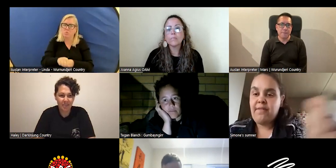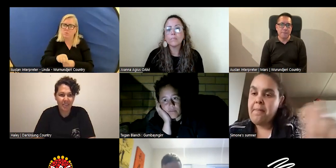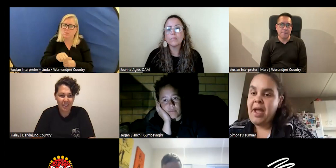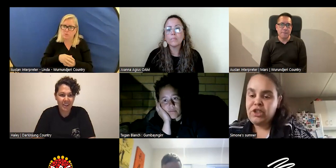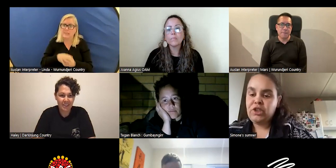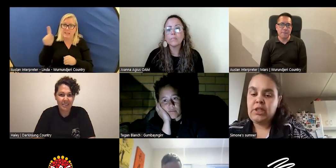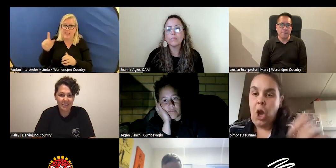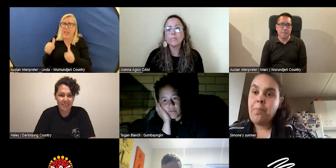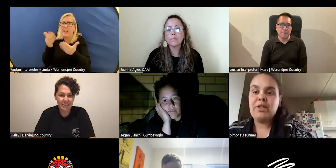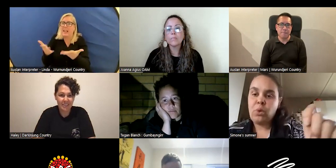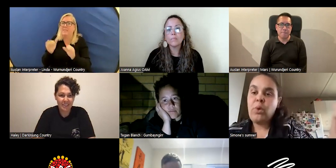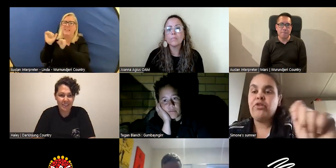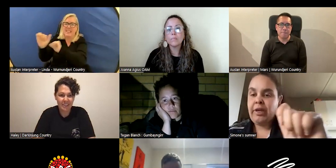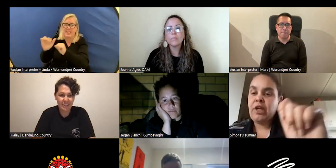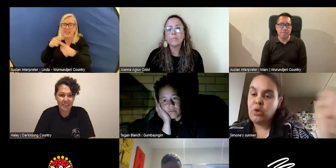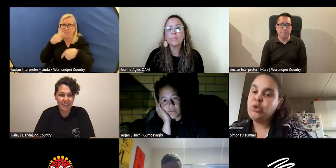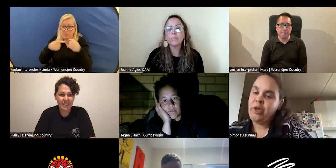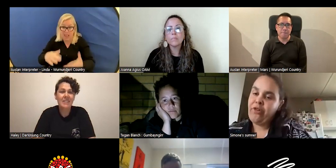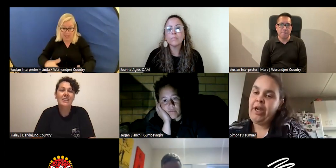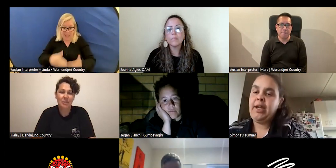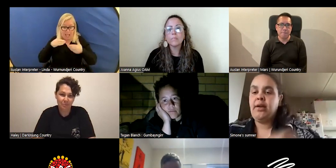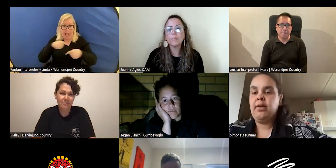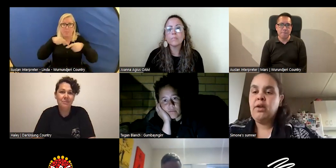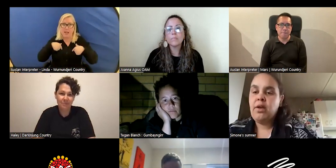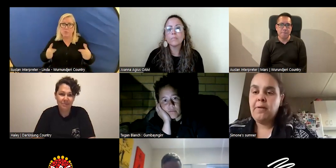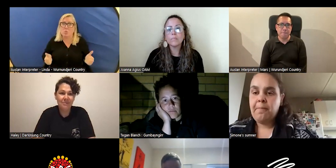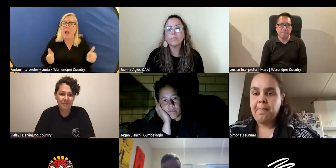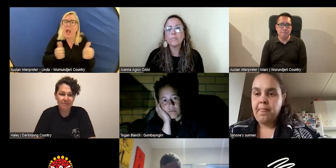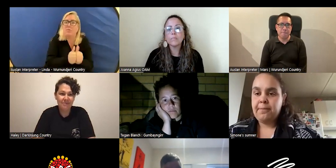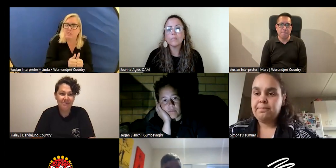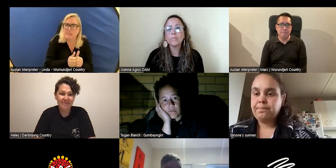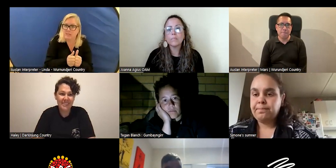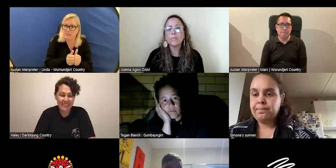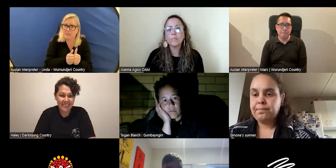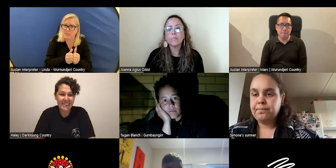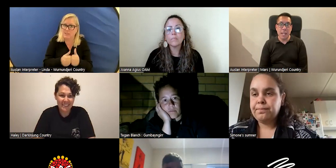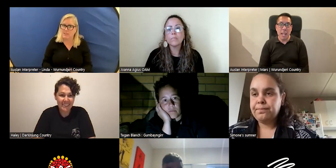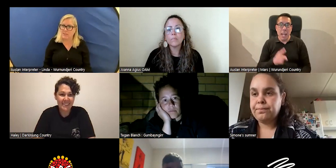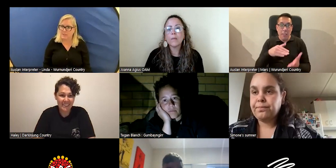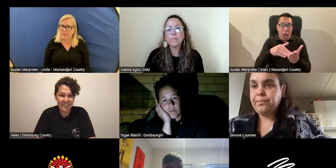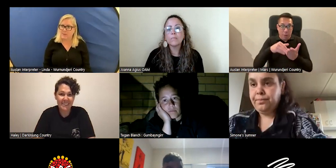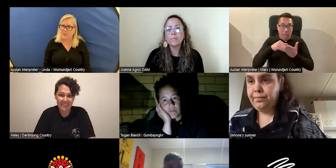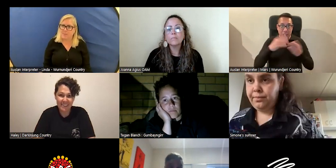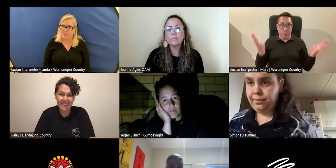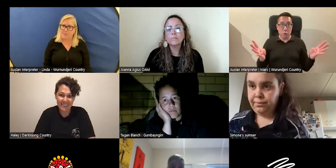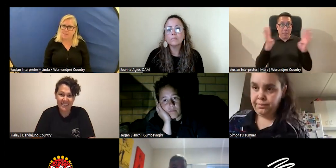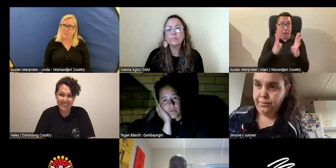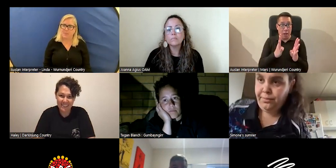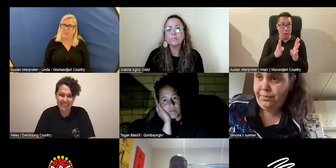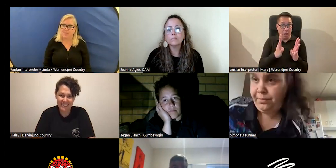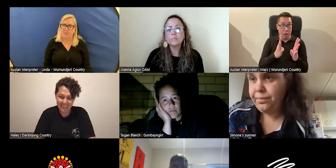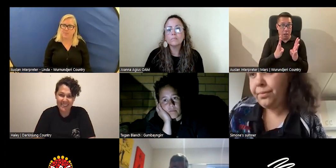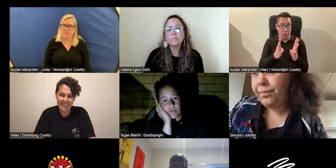their information to help us all agree and not to agree. Yeah, well, they're helping to us to come together and put our collective